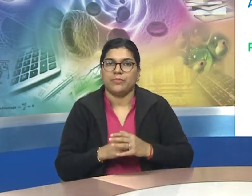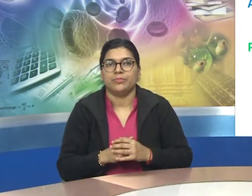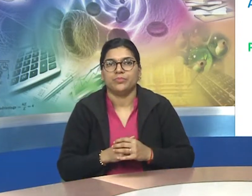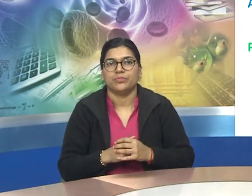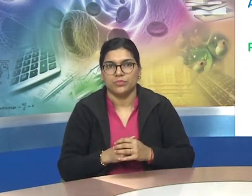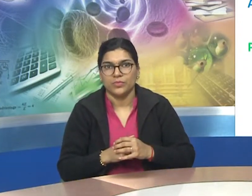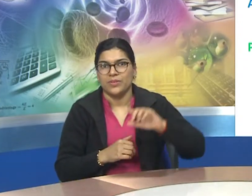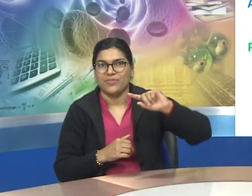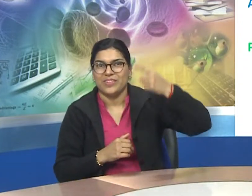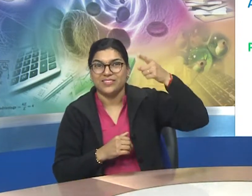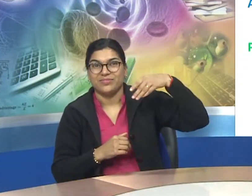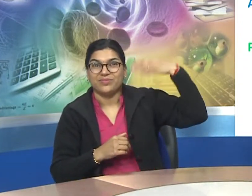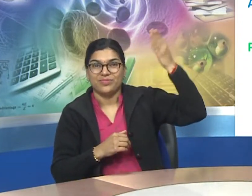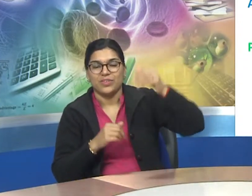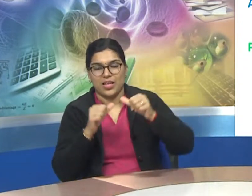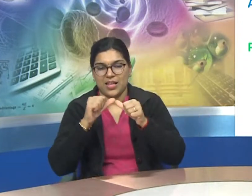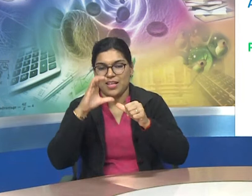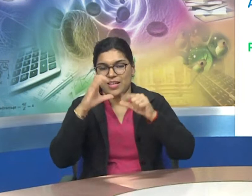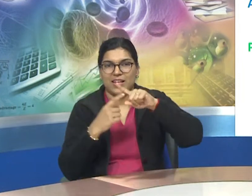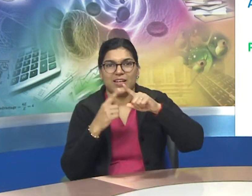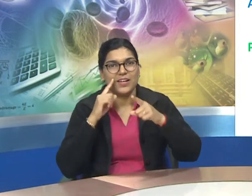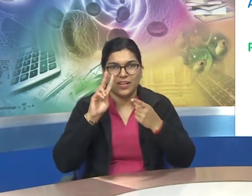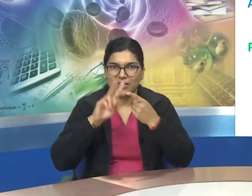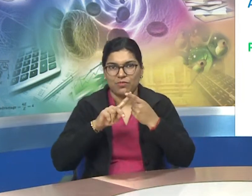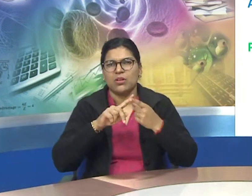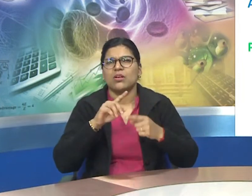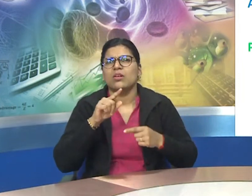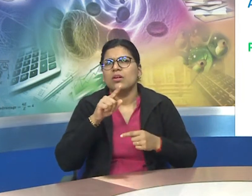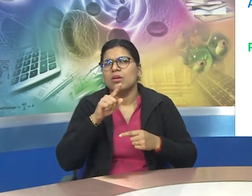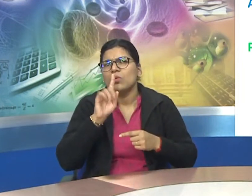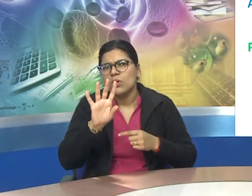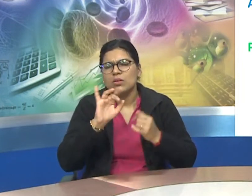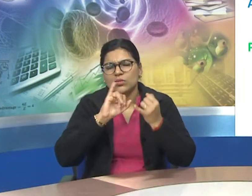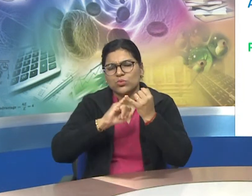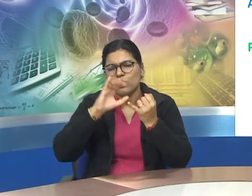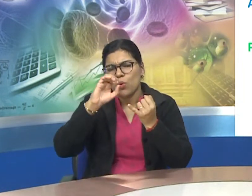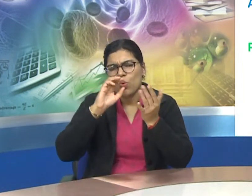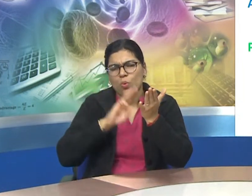So this is the example in which you see the by word has not been used.